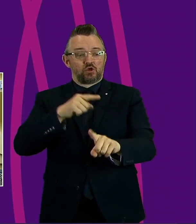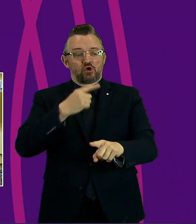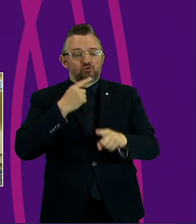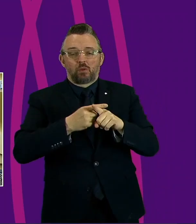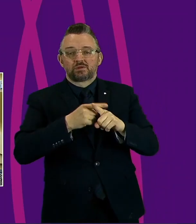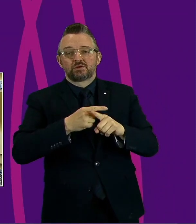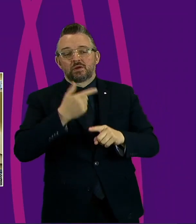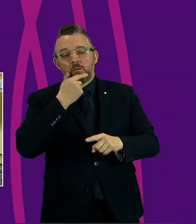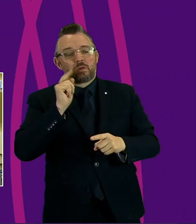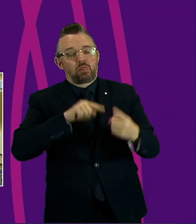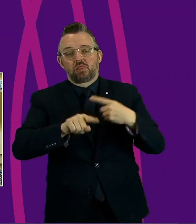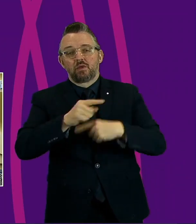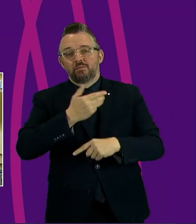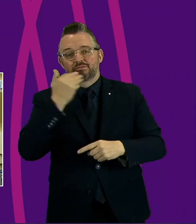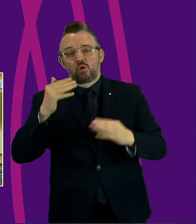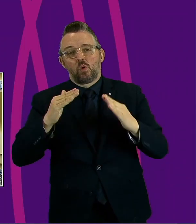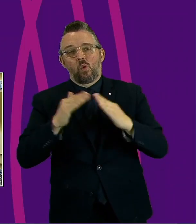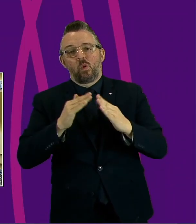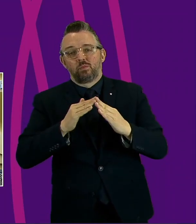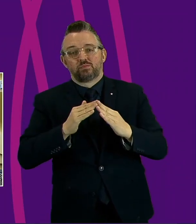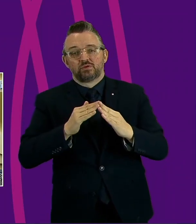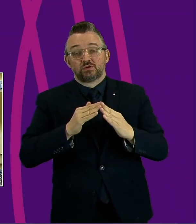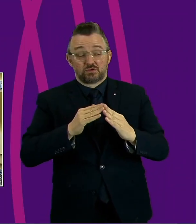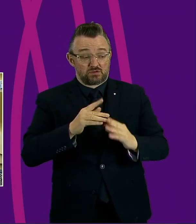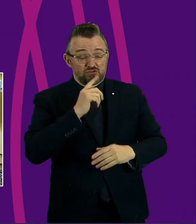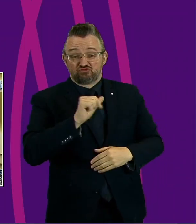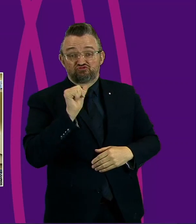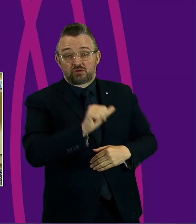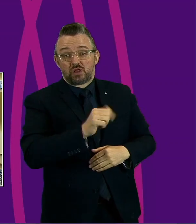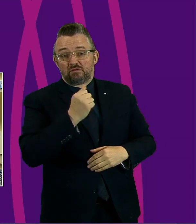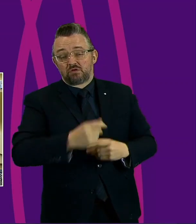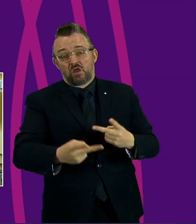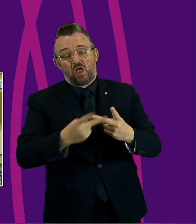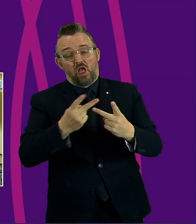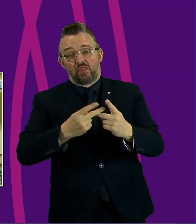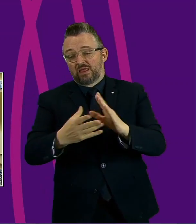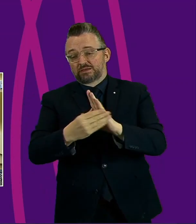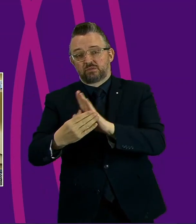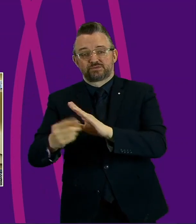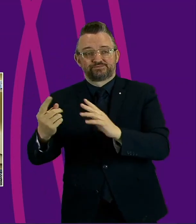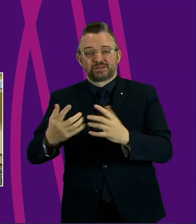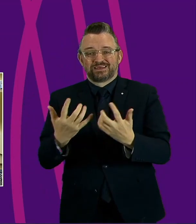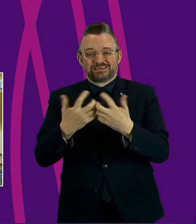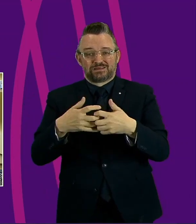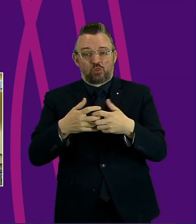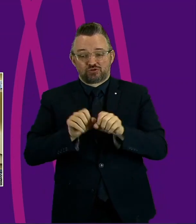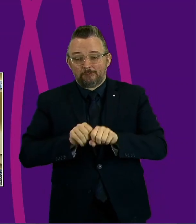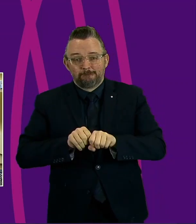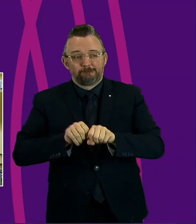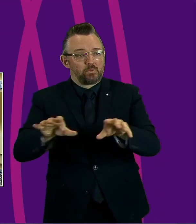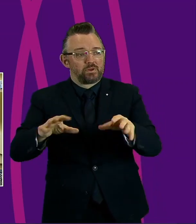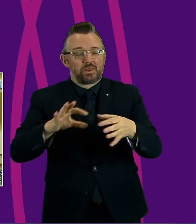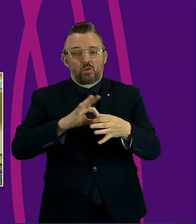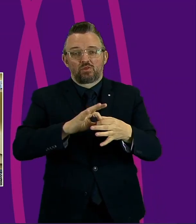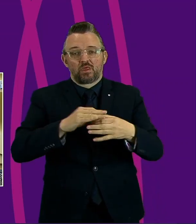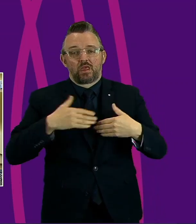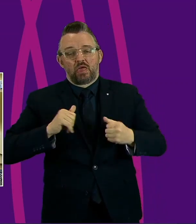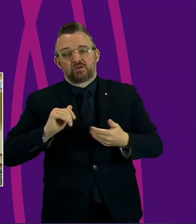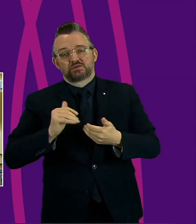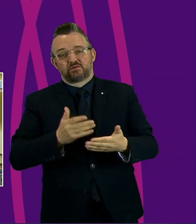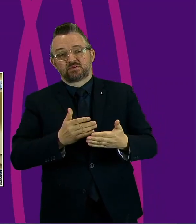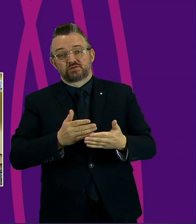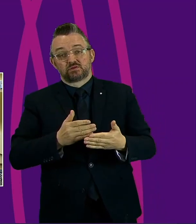and he's 100% right about that, but there are many other examples from the rollout of technology in the health service and other examples as well, where